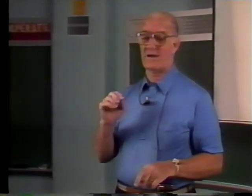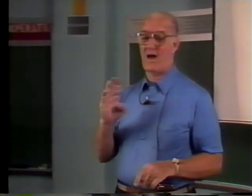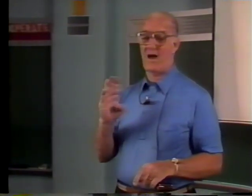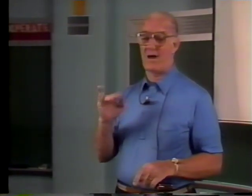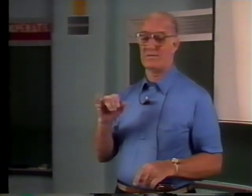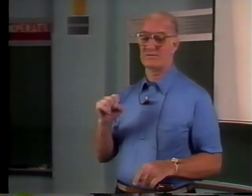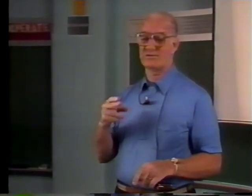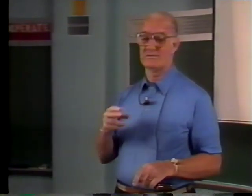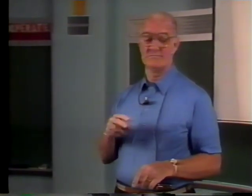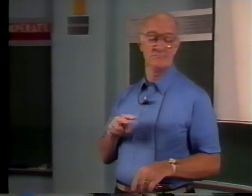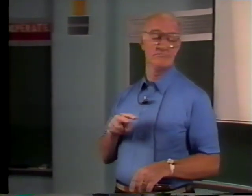snobbish.